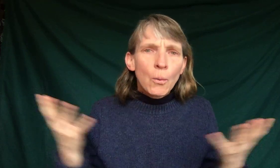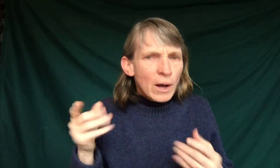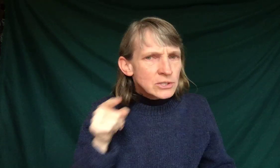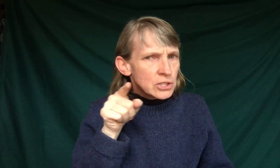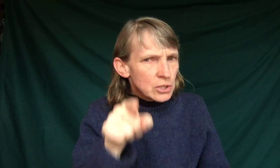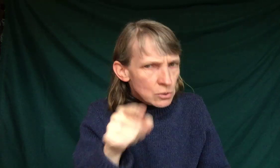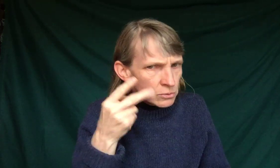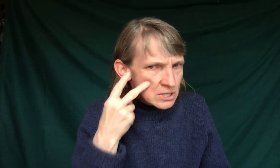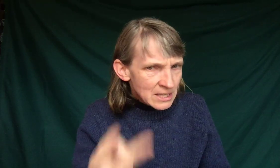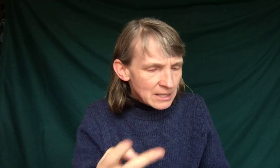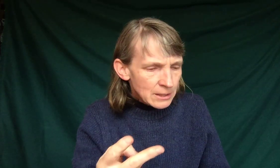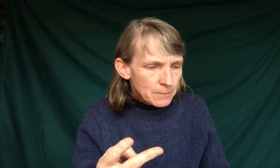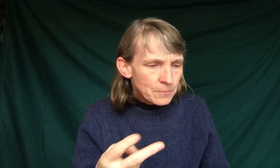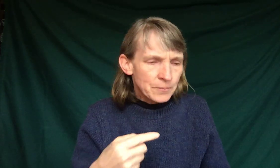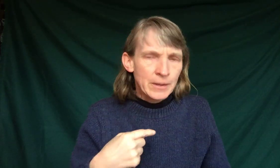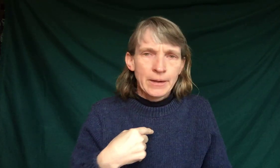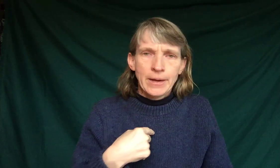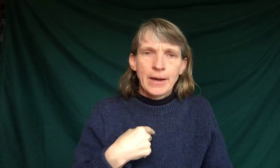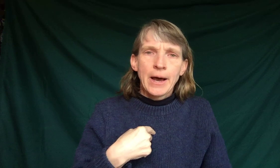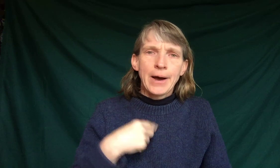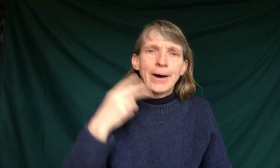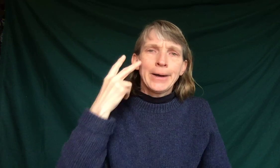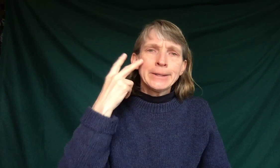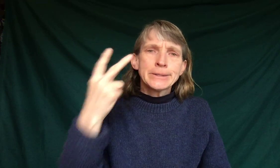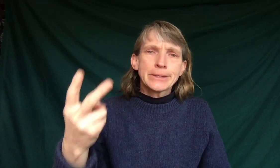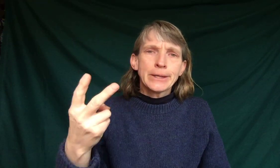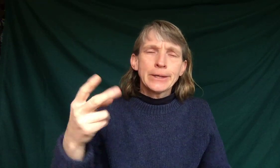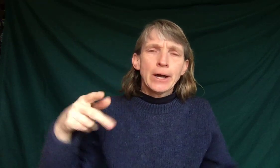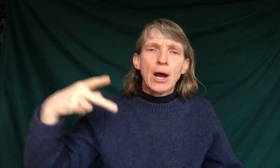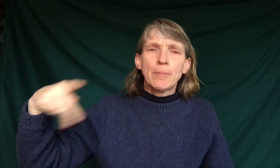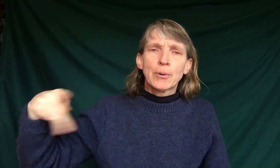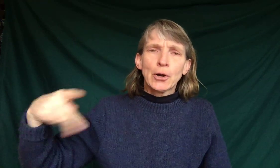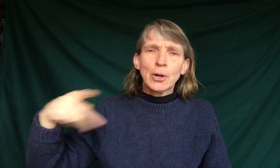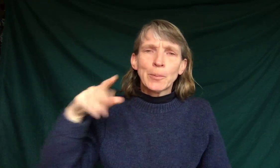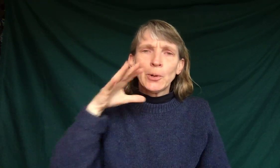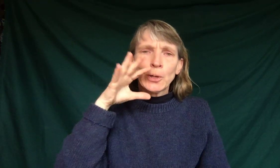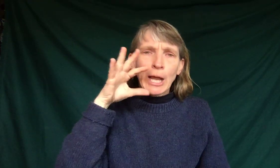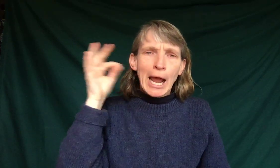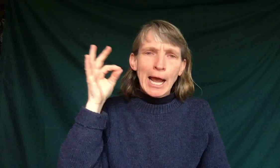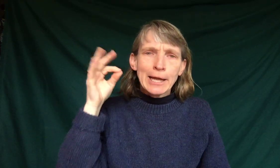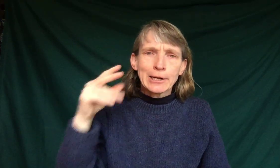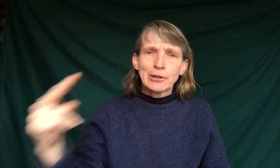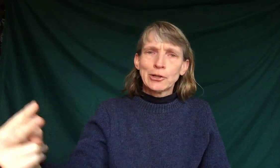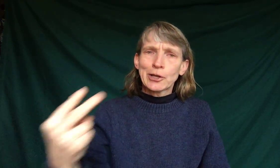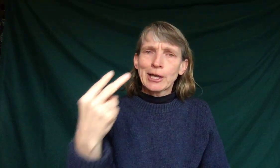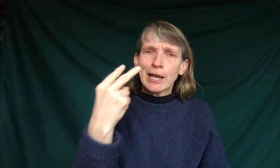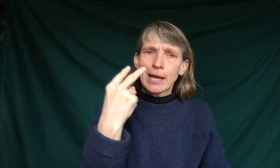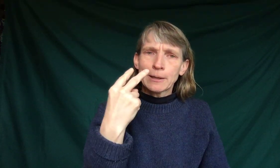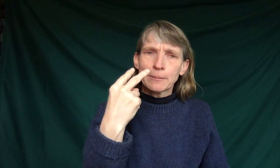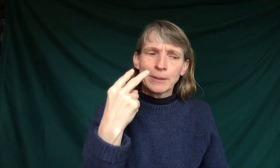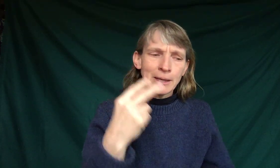what do you see? I see a purple cat looking at me.